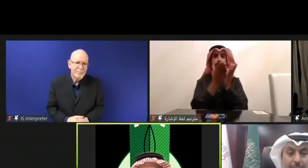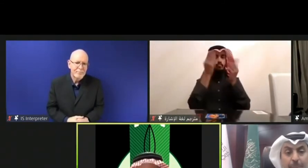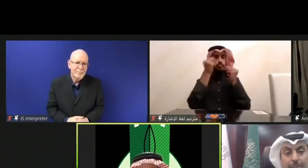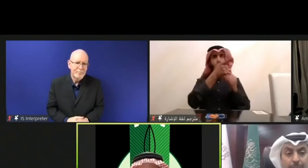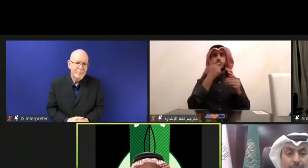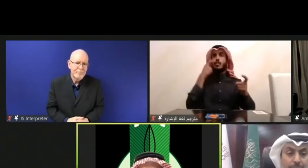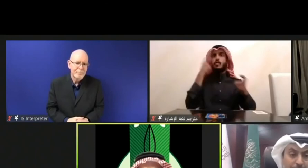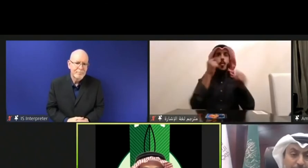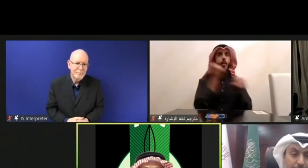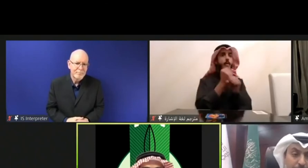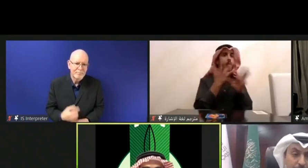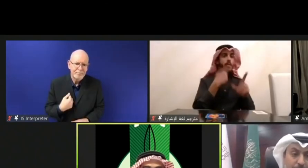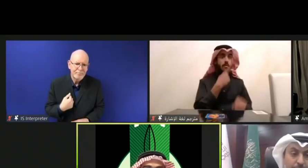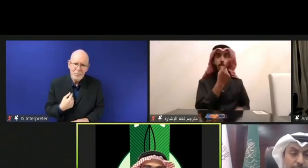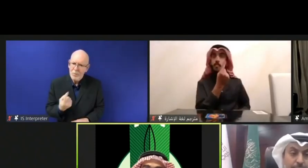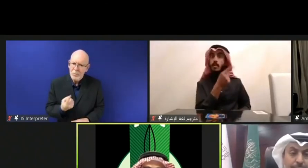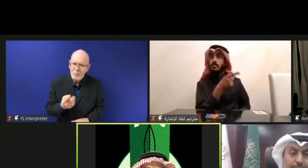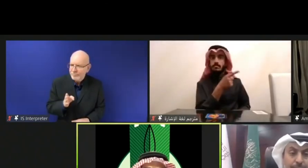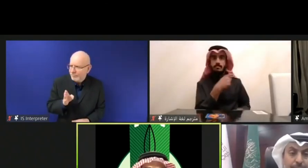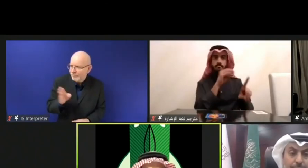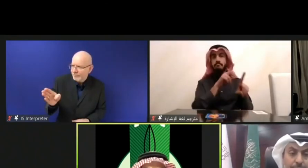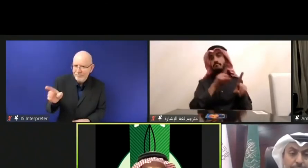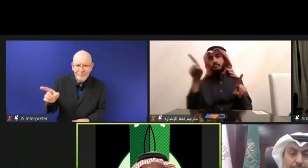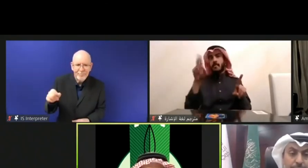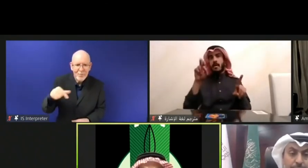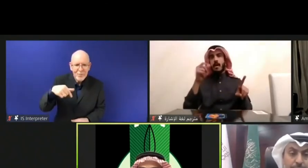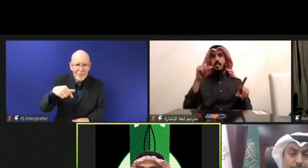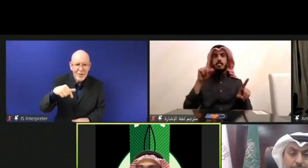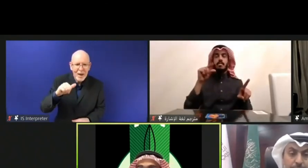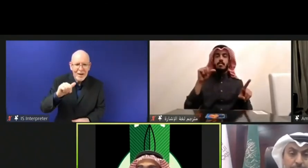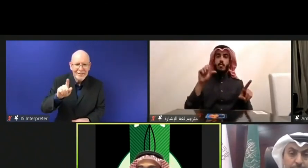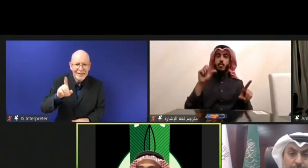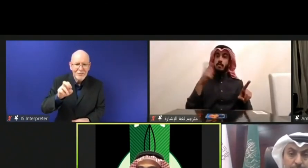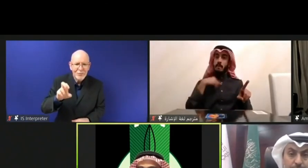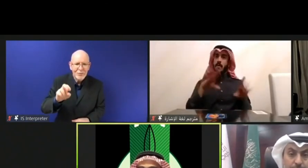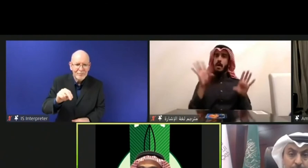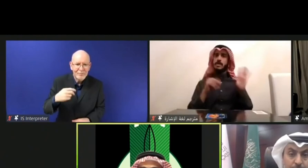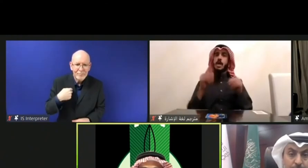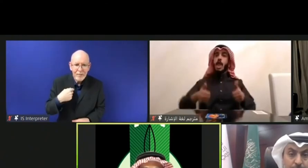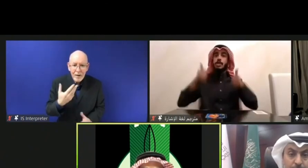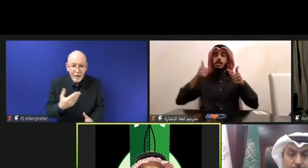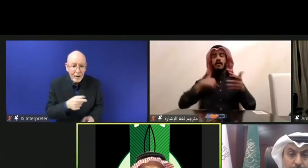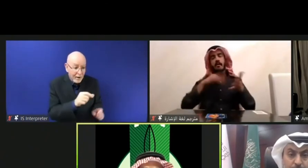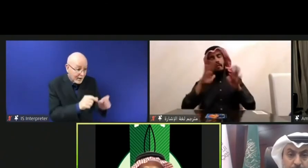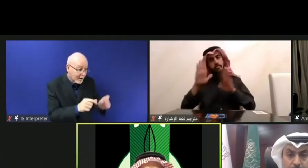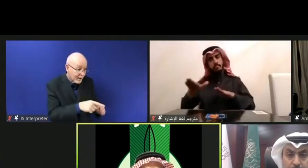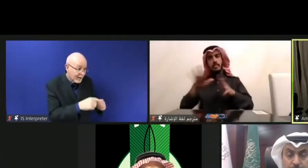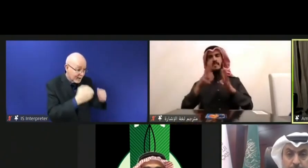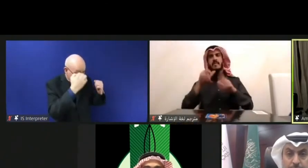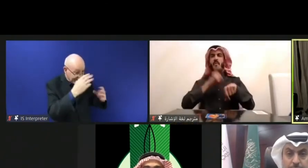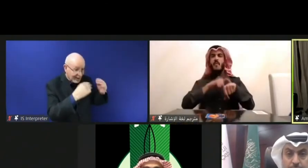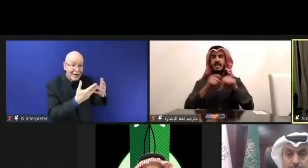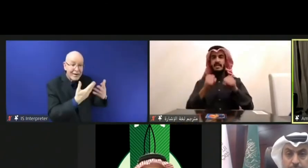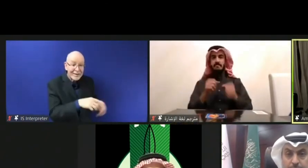good students. And we have many, many successful stories, but the time will not allow us to do that. If I